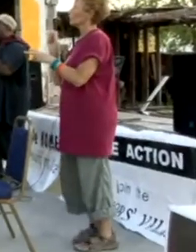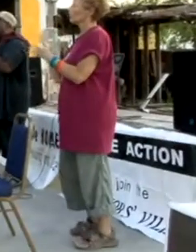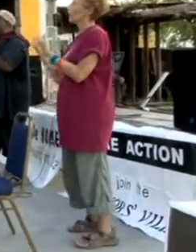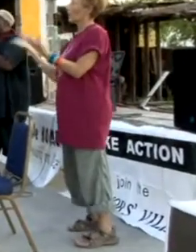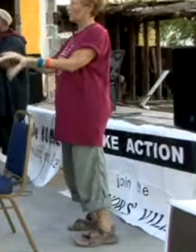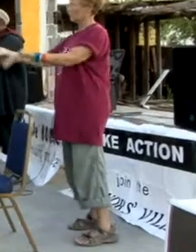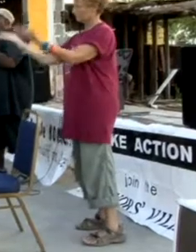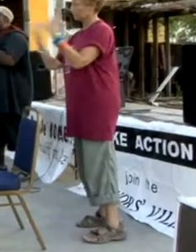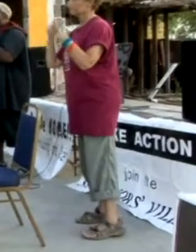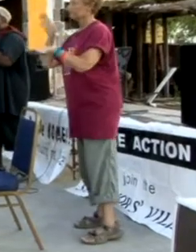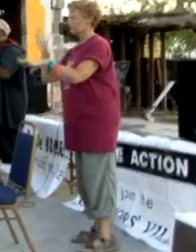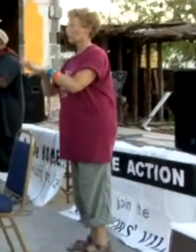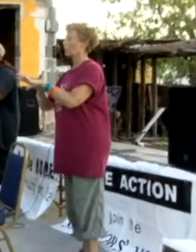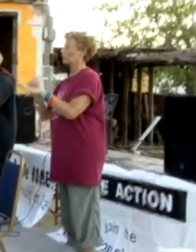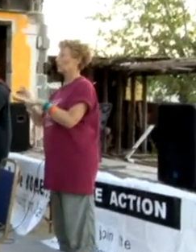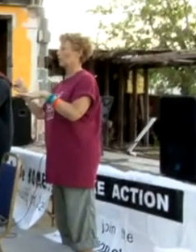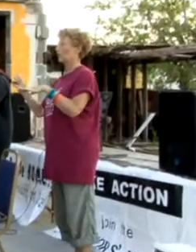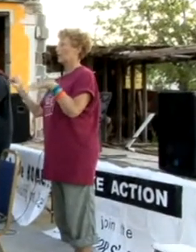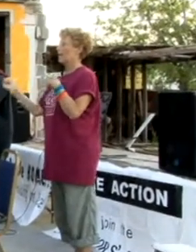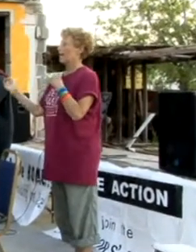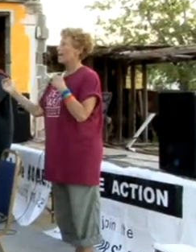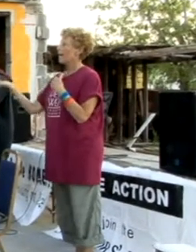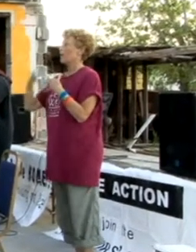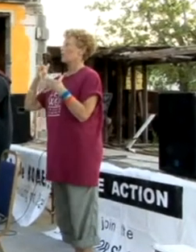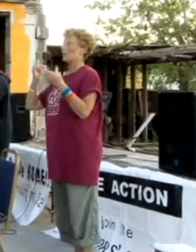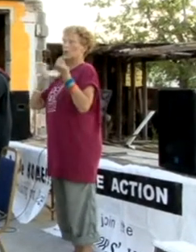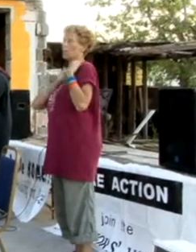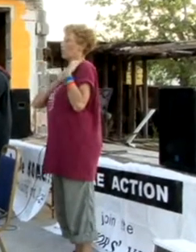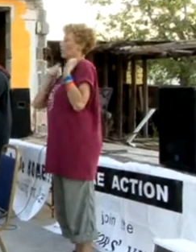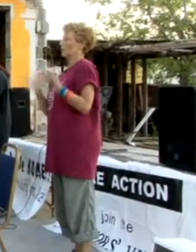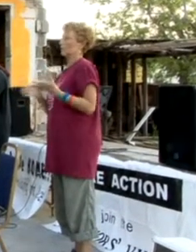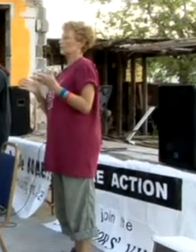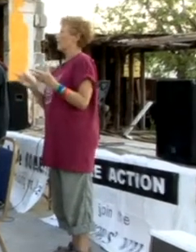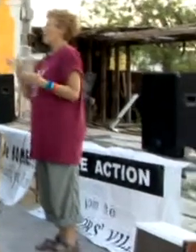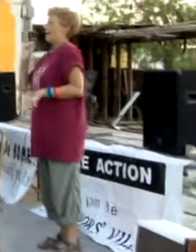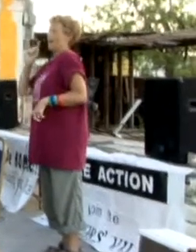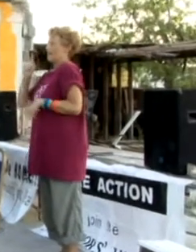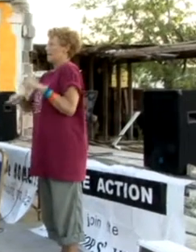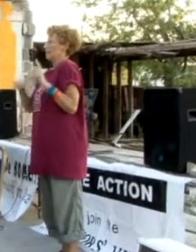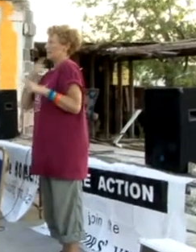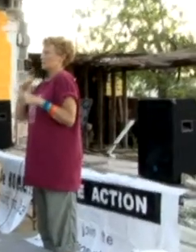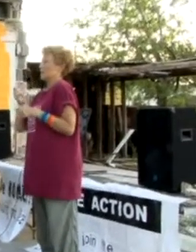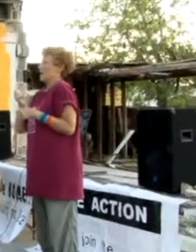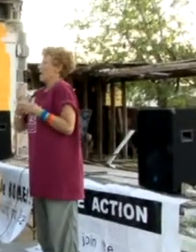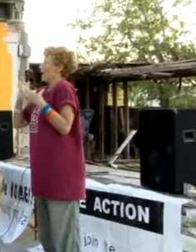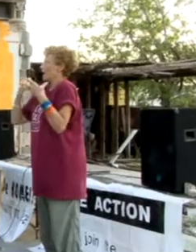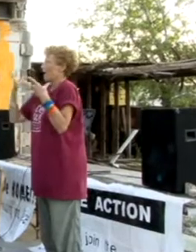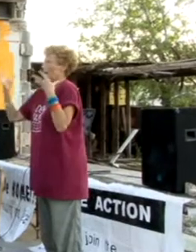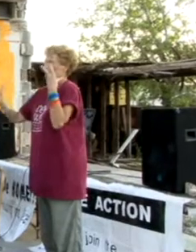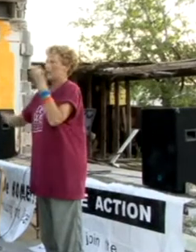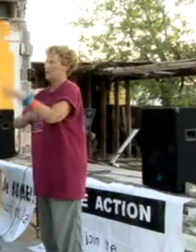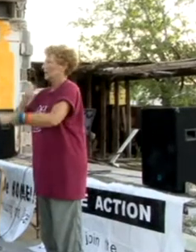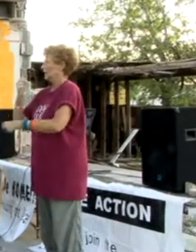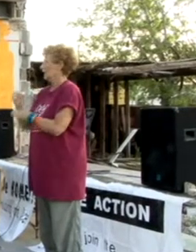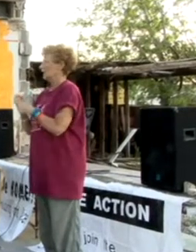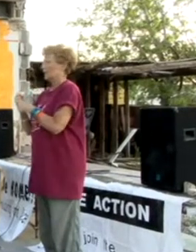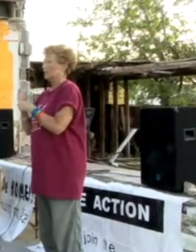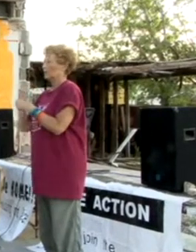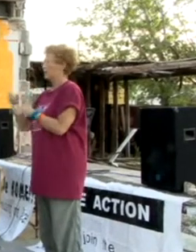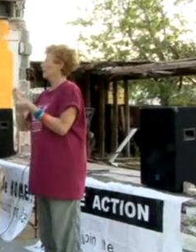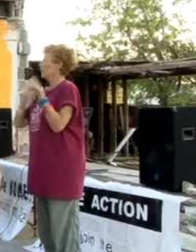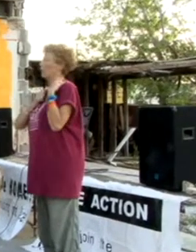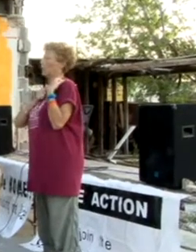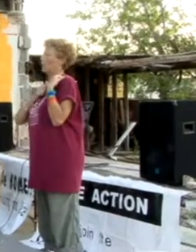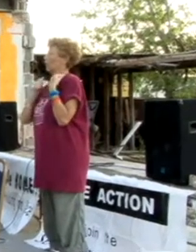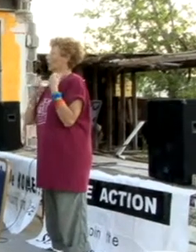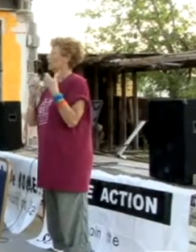call forth one of our warriors. I just can't say how long these women, these sisters been warriors, because it seems